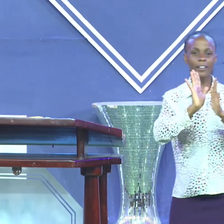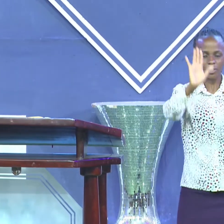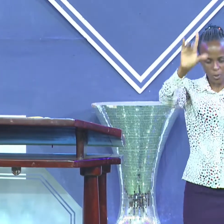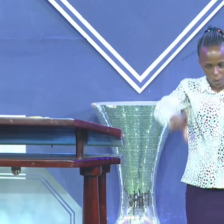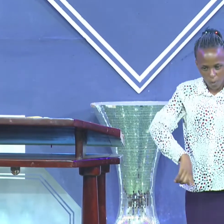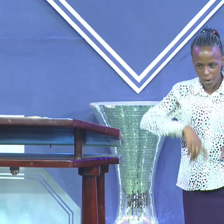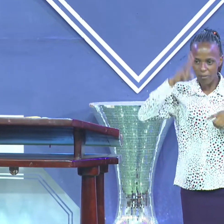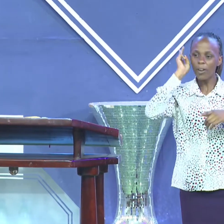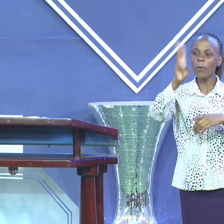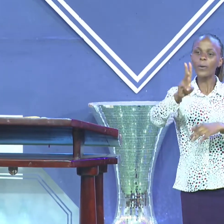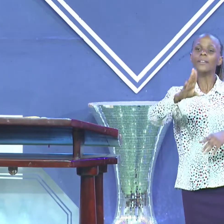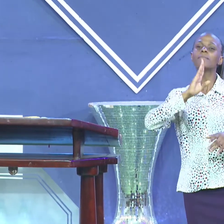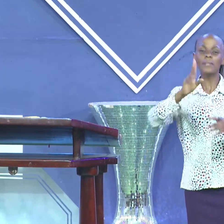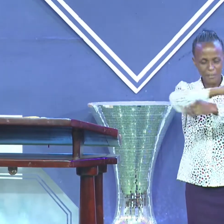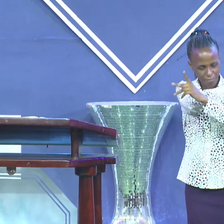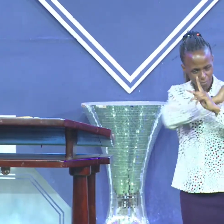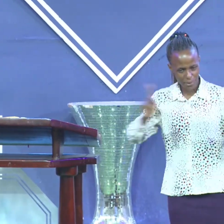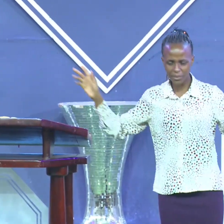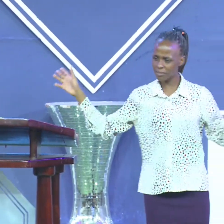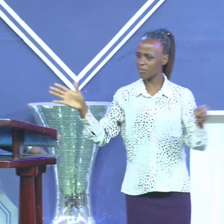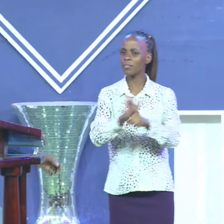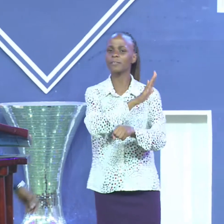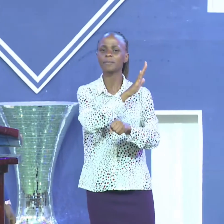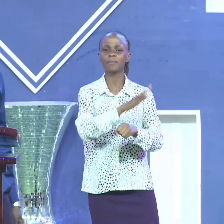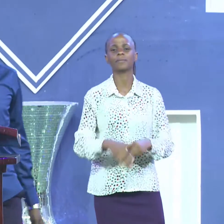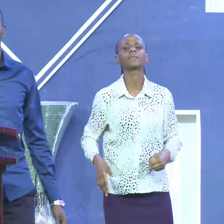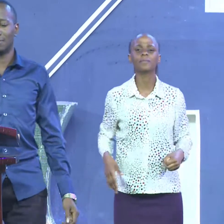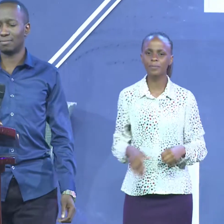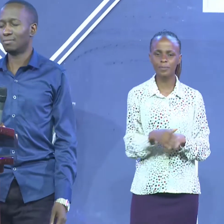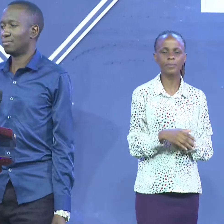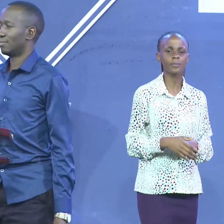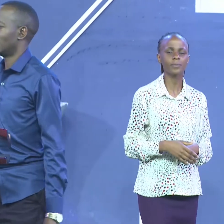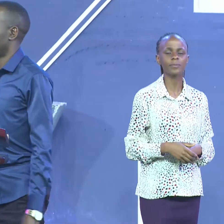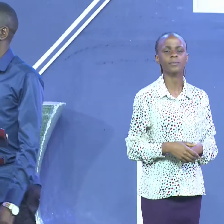through, and your life will become free indeed.